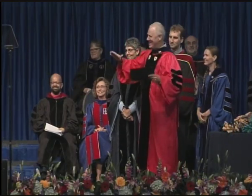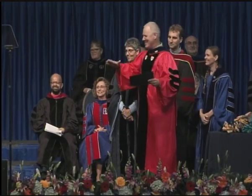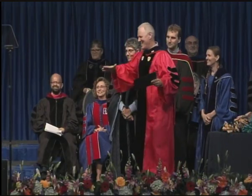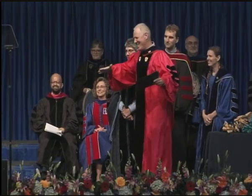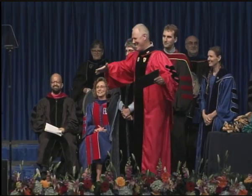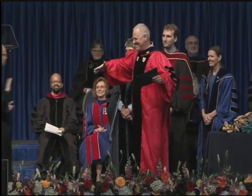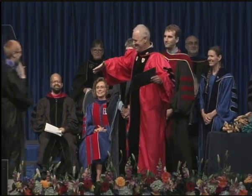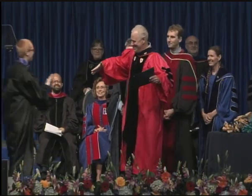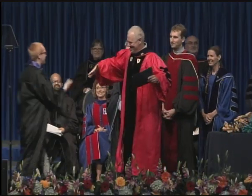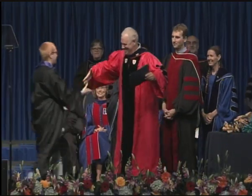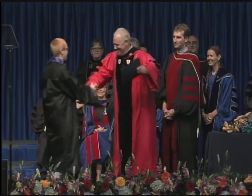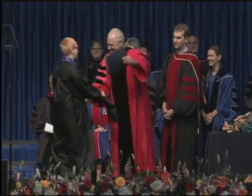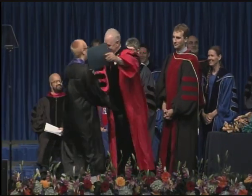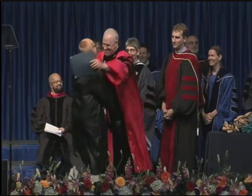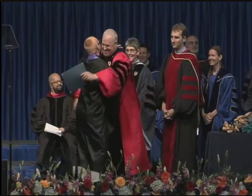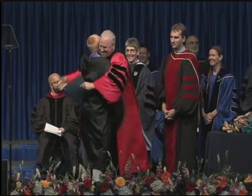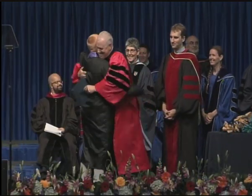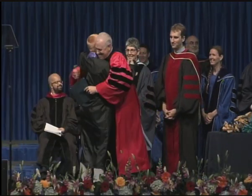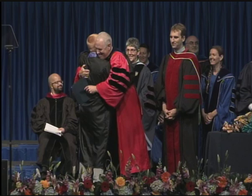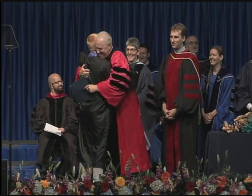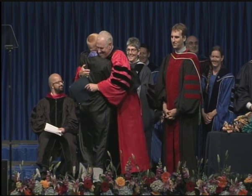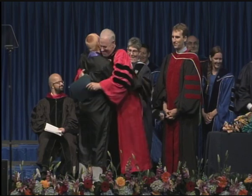Congratulations. Thank you.